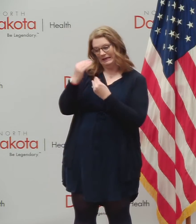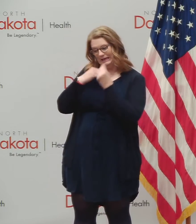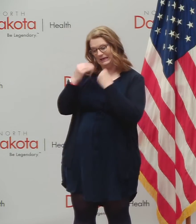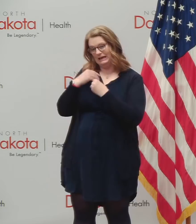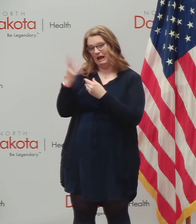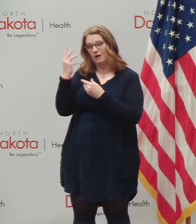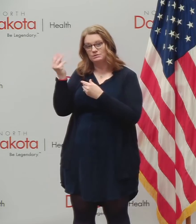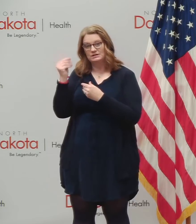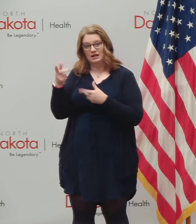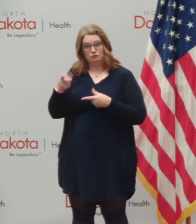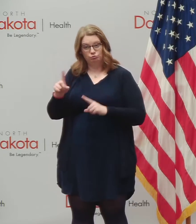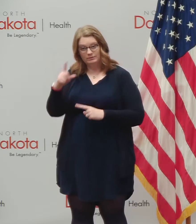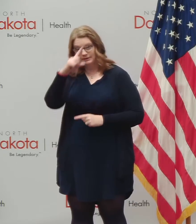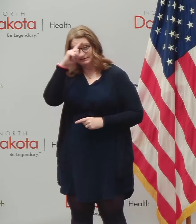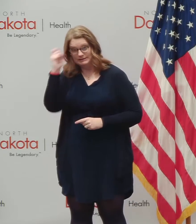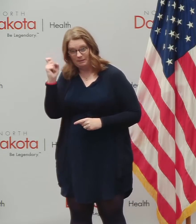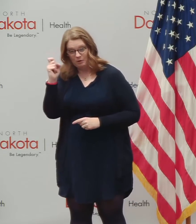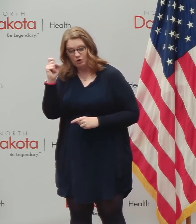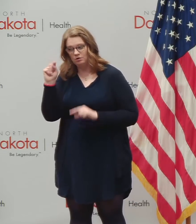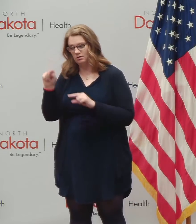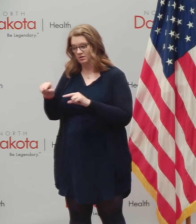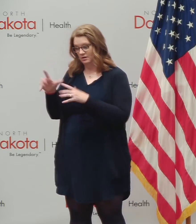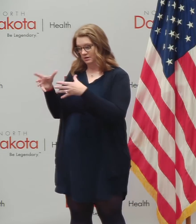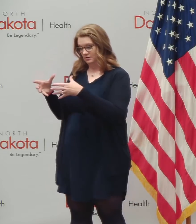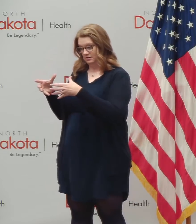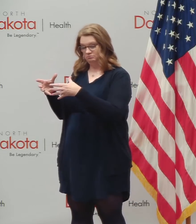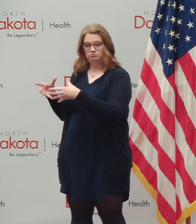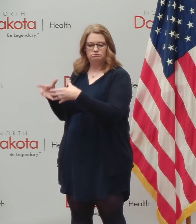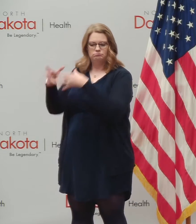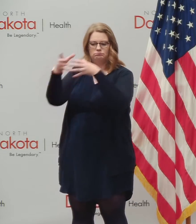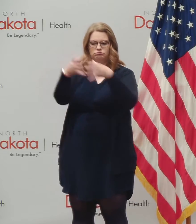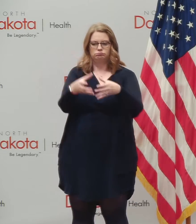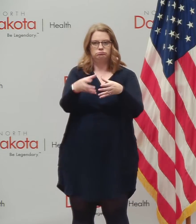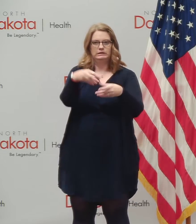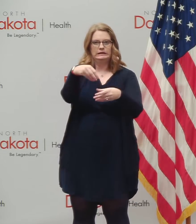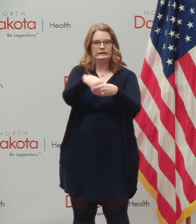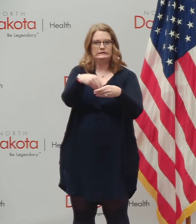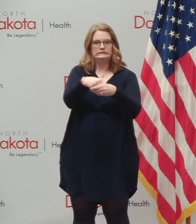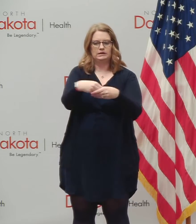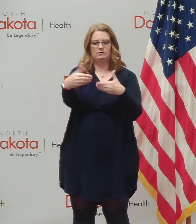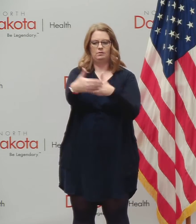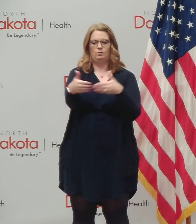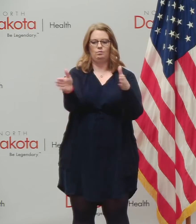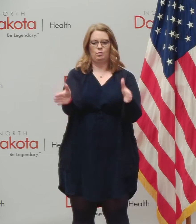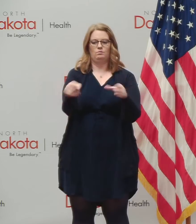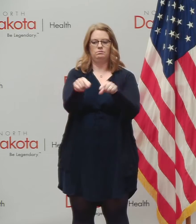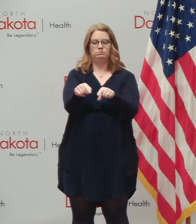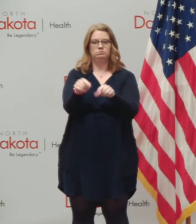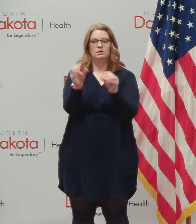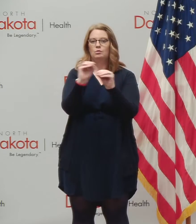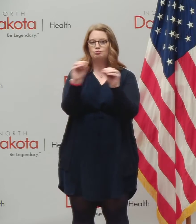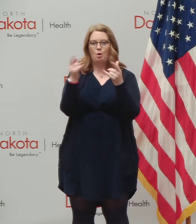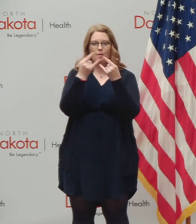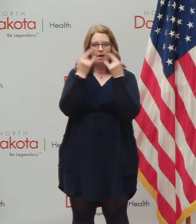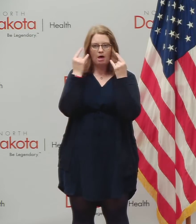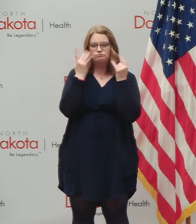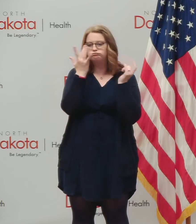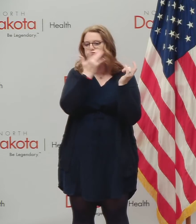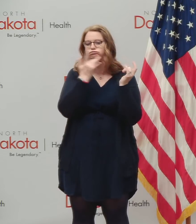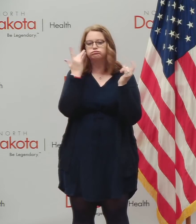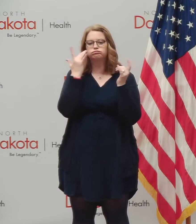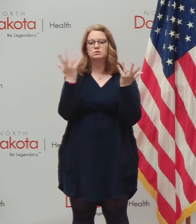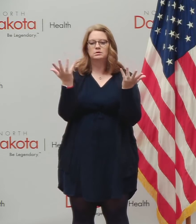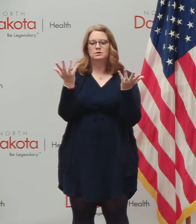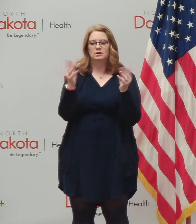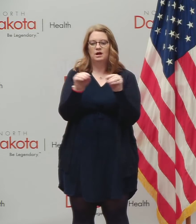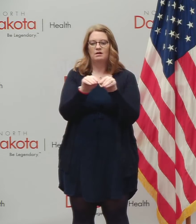the summertime. Take that same group, put them in a confined space, indoors without masking, and you could